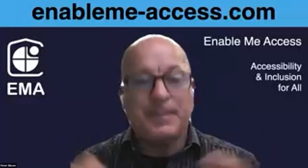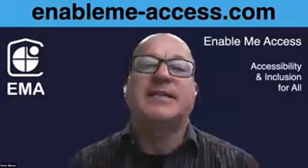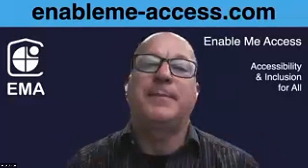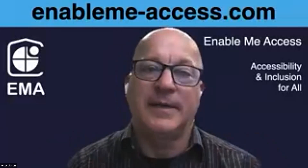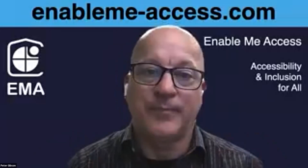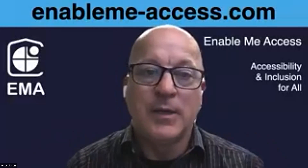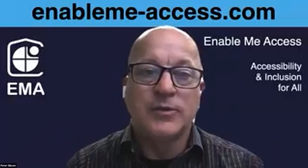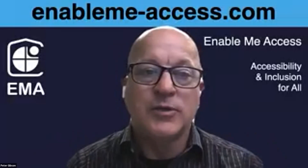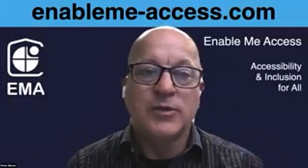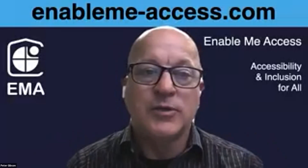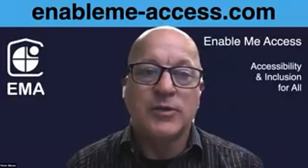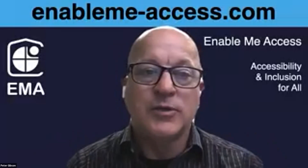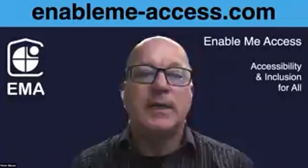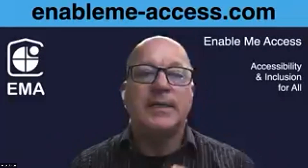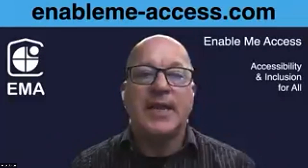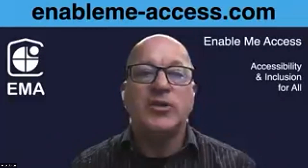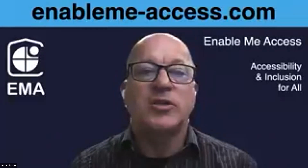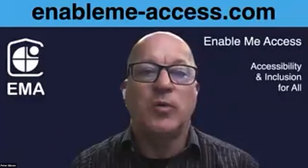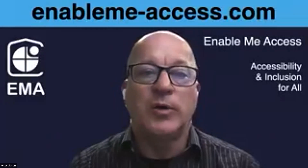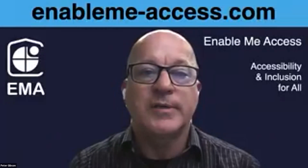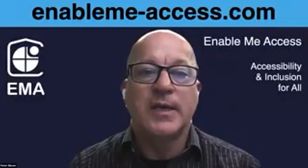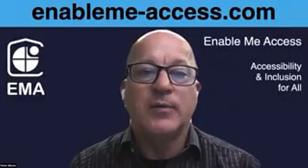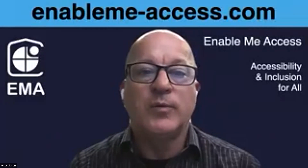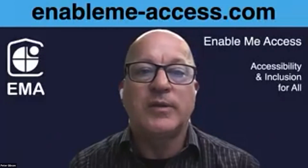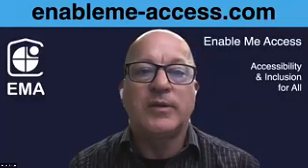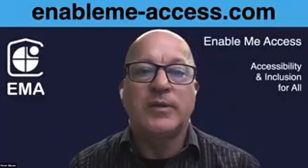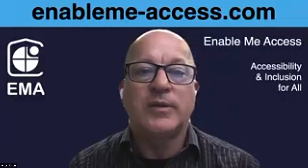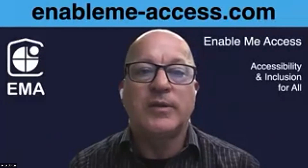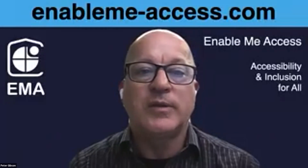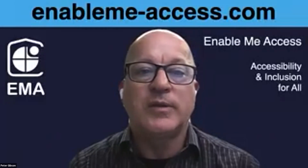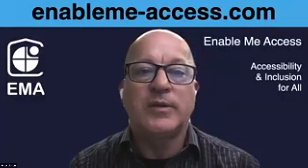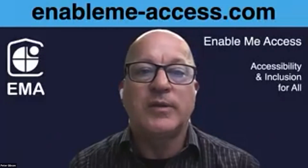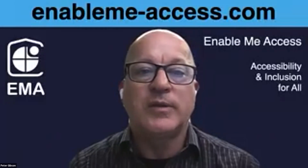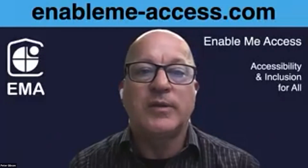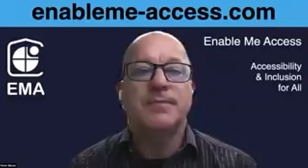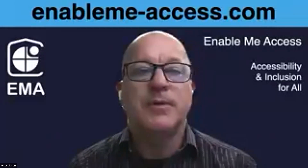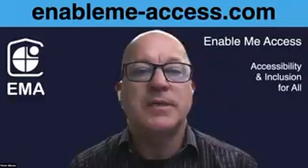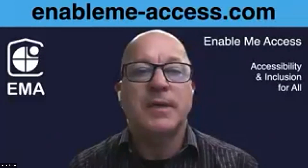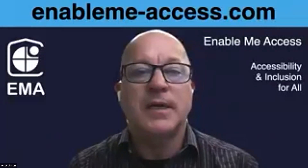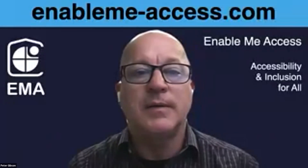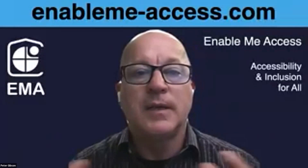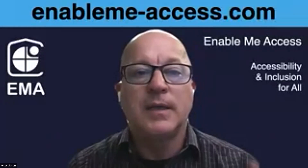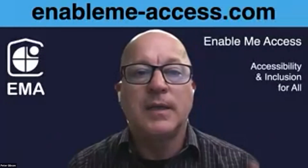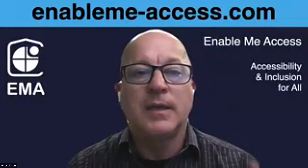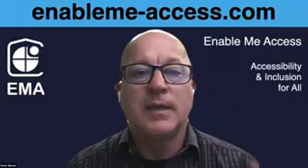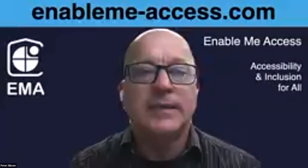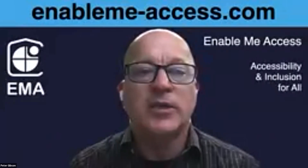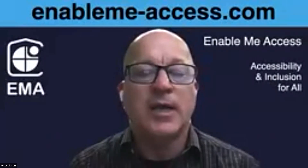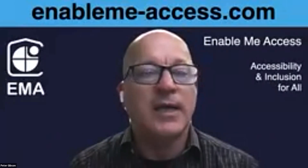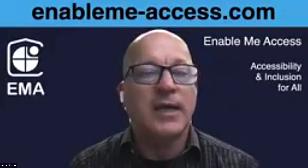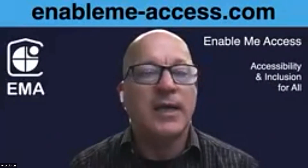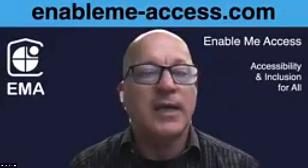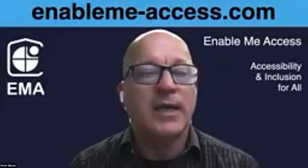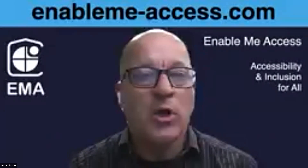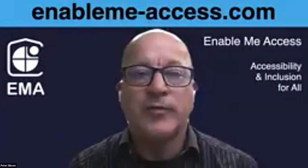capacity building. So what the intention was with Mr. Modi's